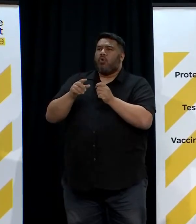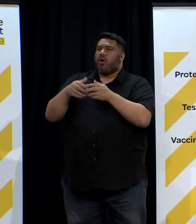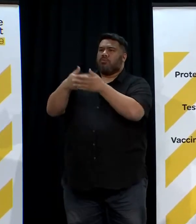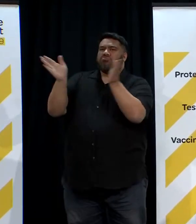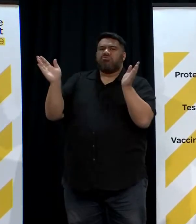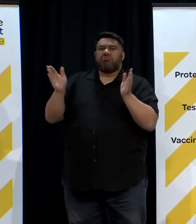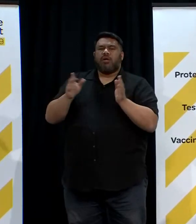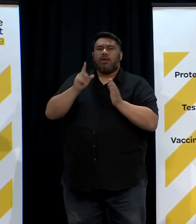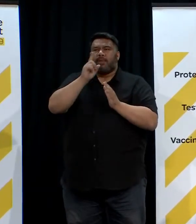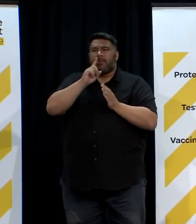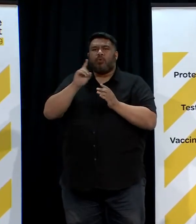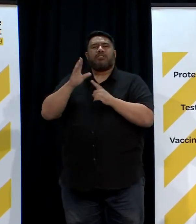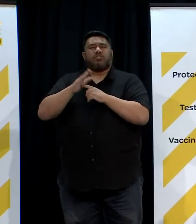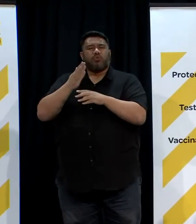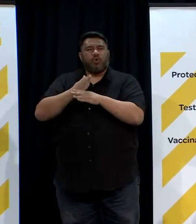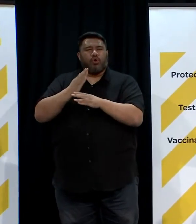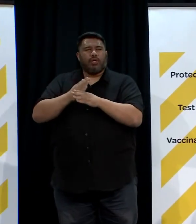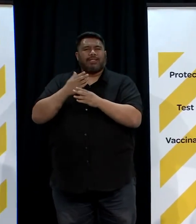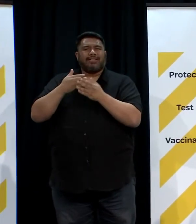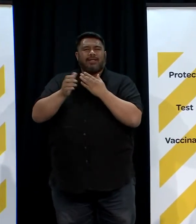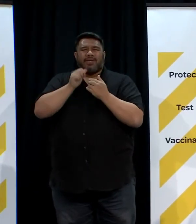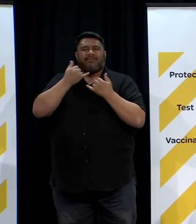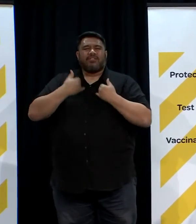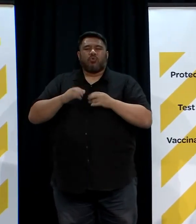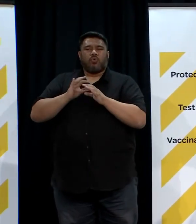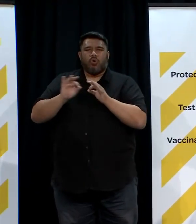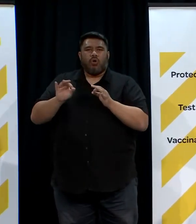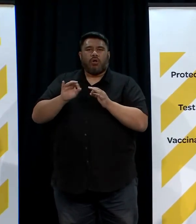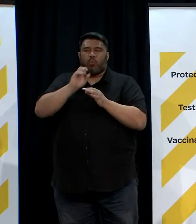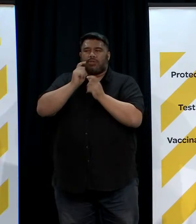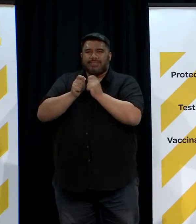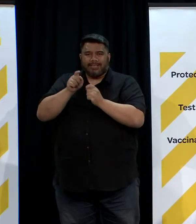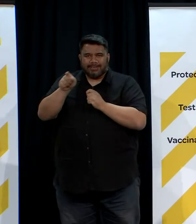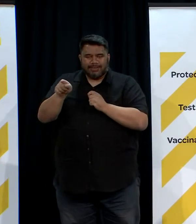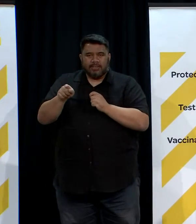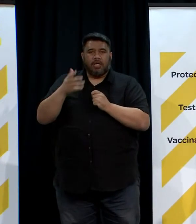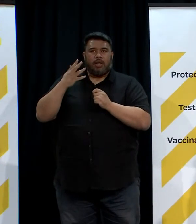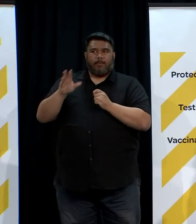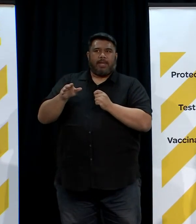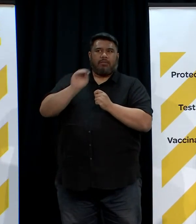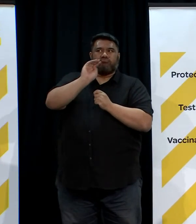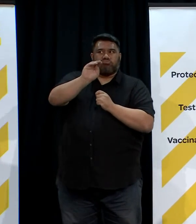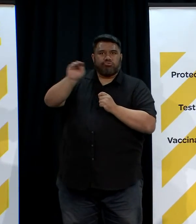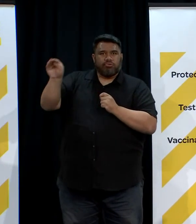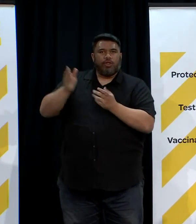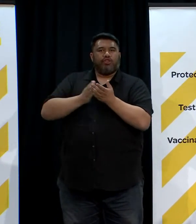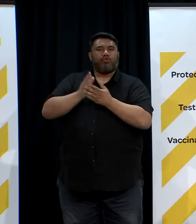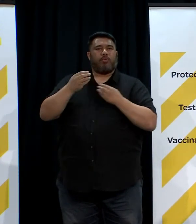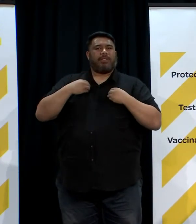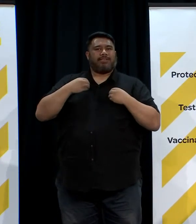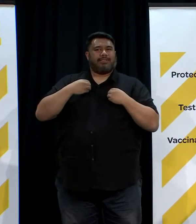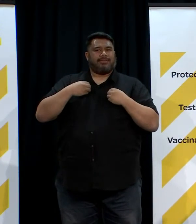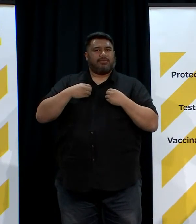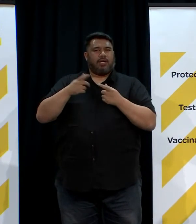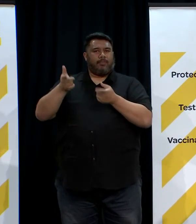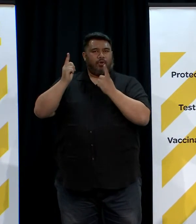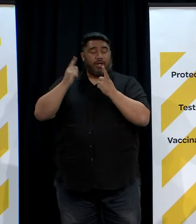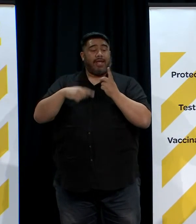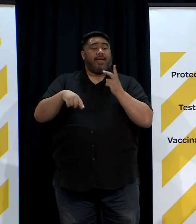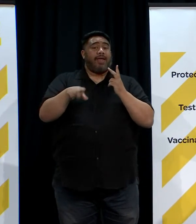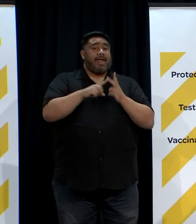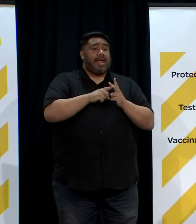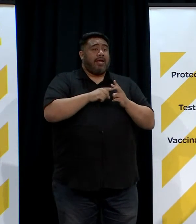testing of essential workers, and that's being, the message has gone out through a number of employers to do that, and